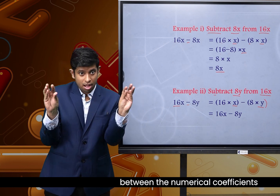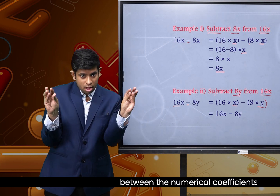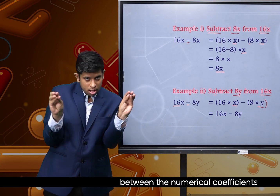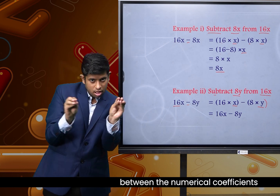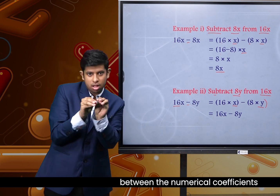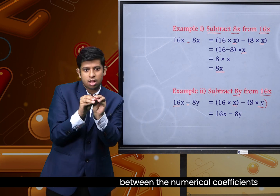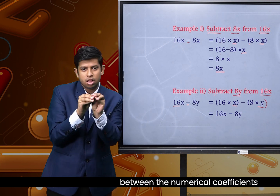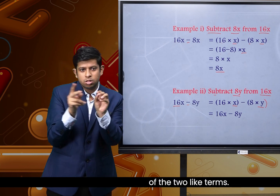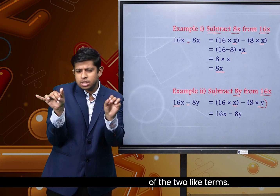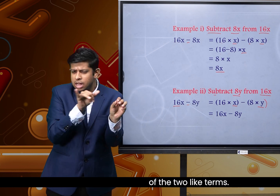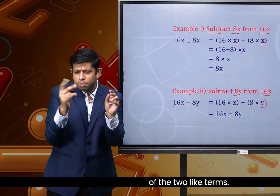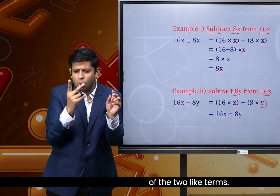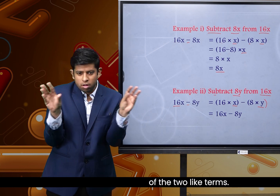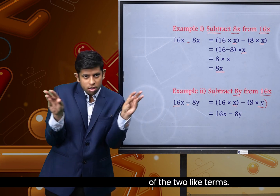numerical coefficients of the two like terms.